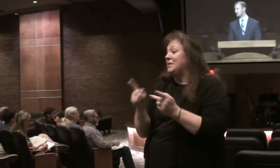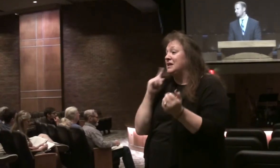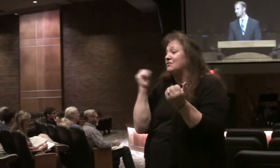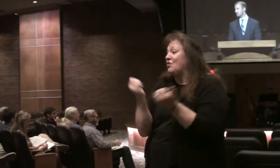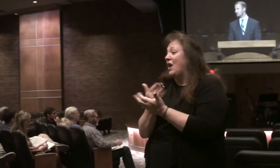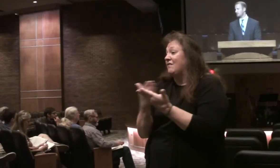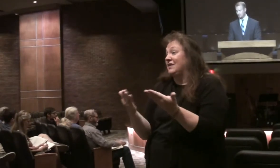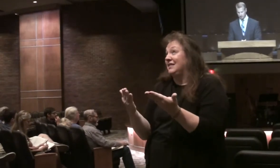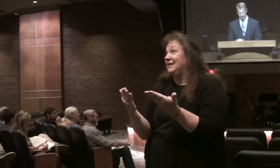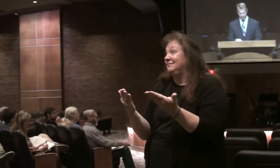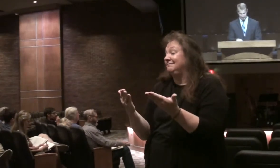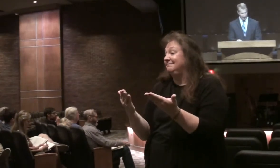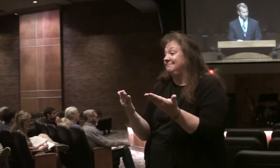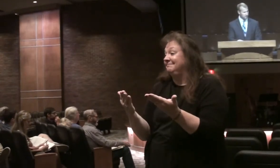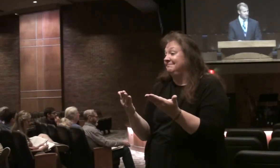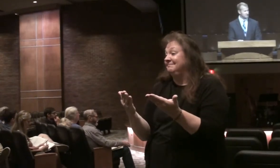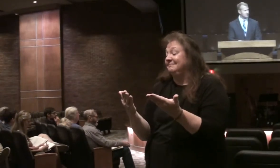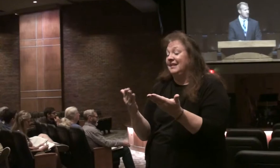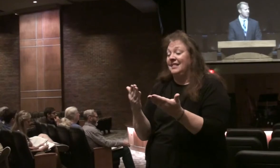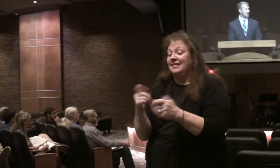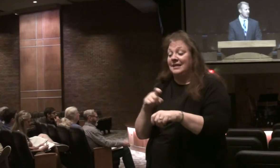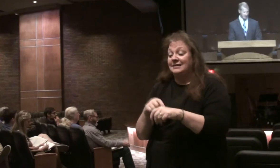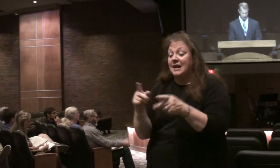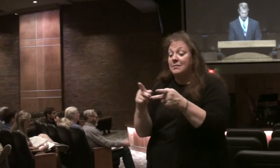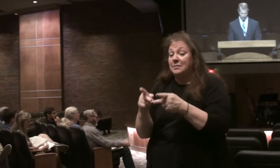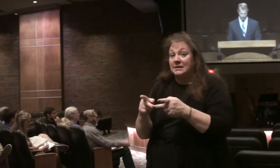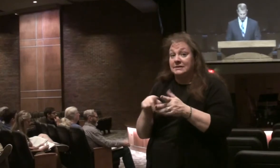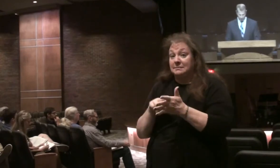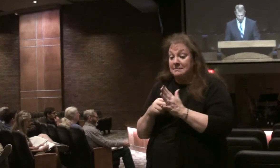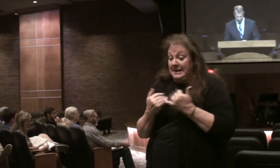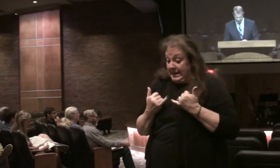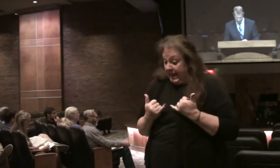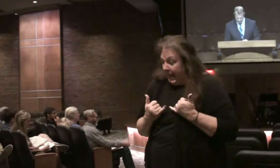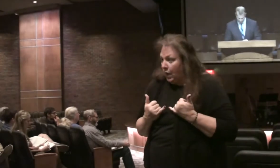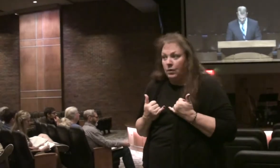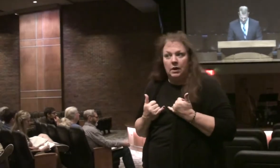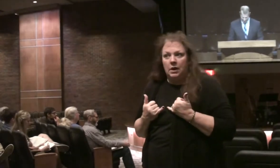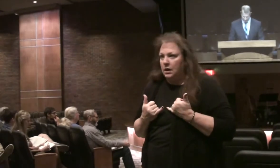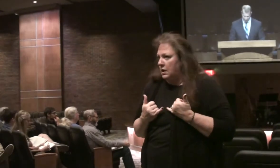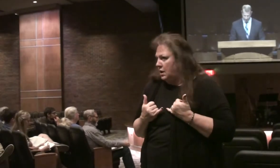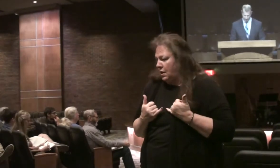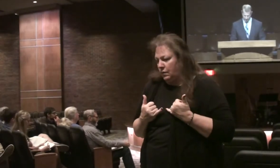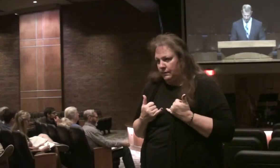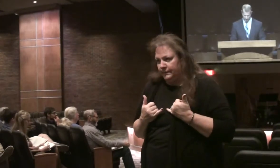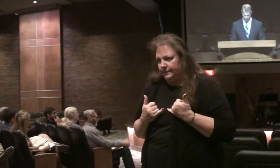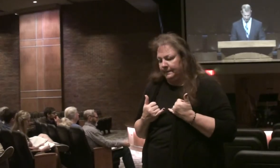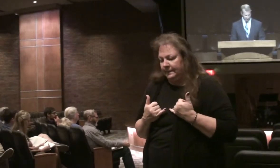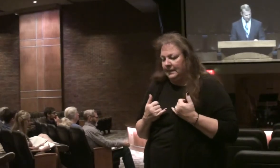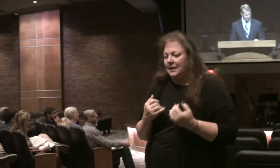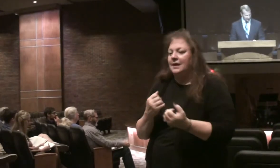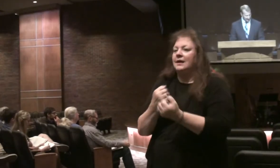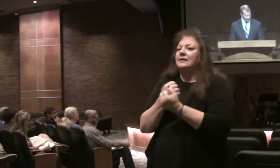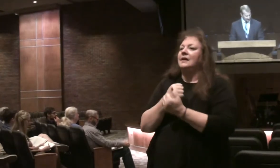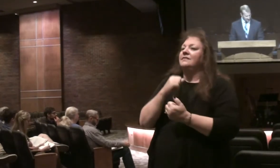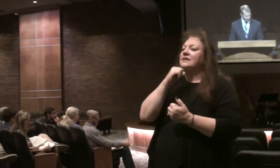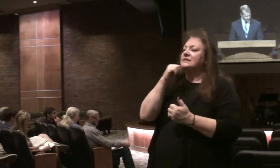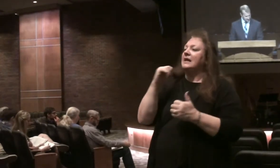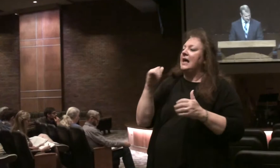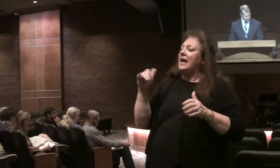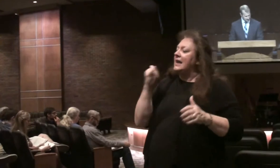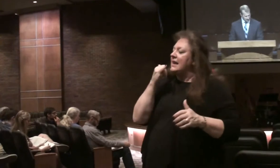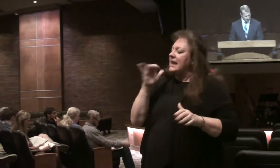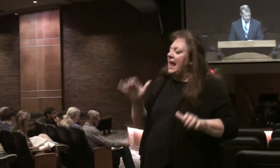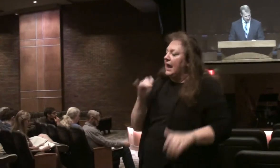the sun. That time and place doesn't mean it's right now. Love does not act unbecomingly. Verse 5